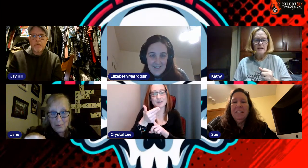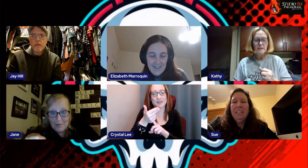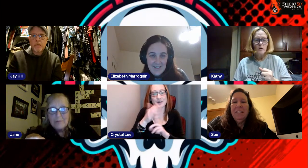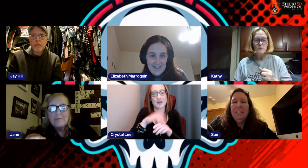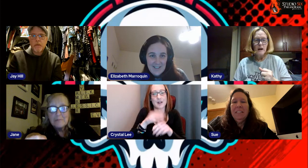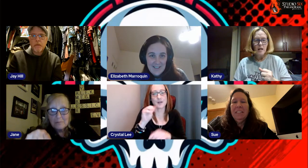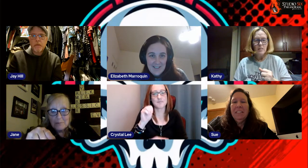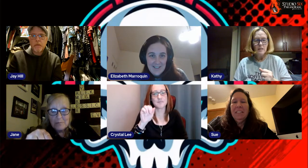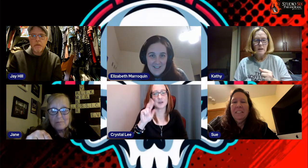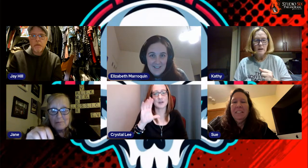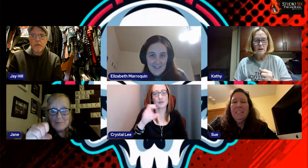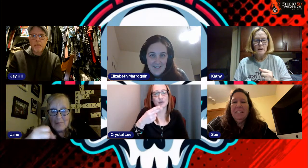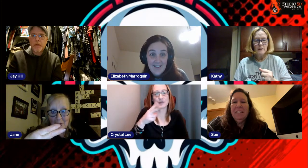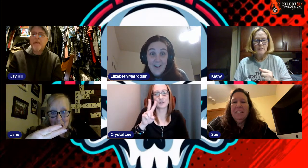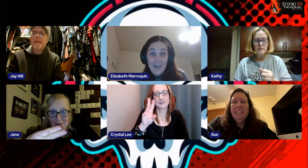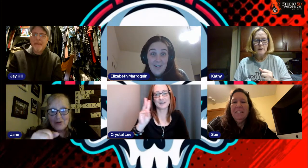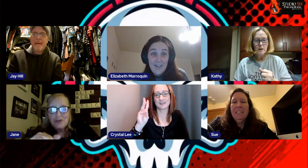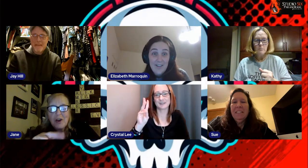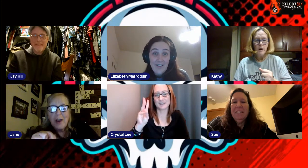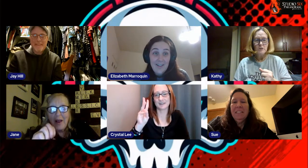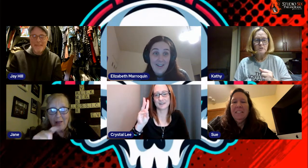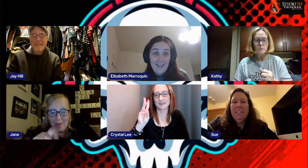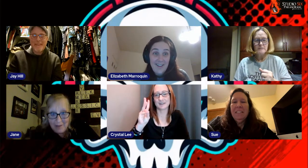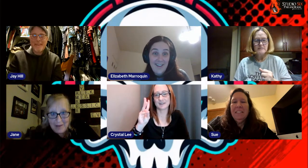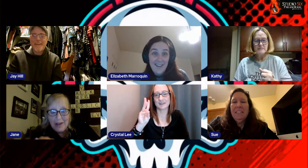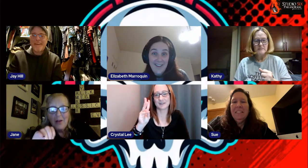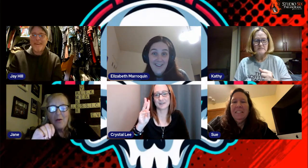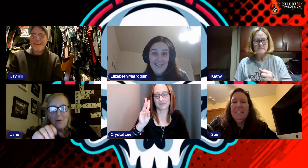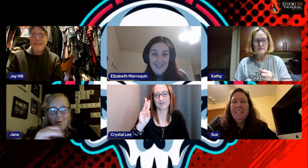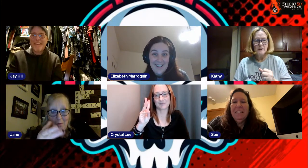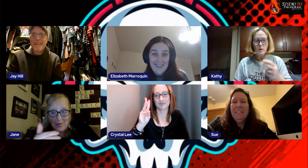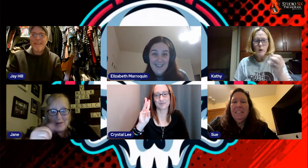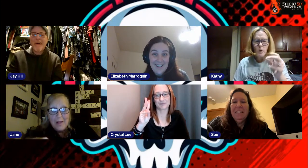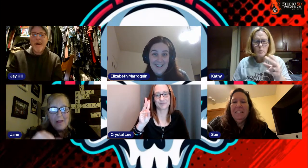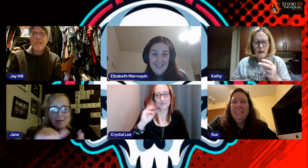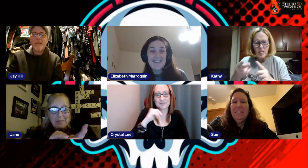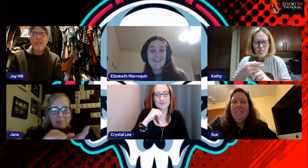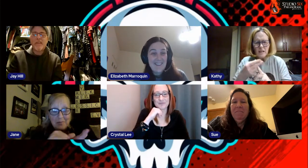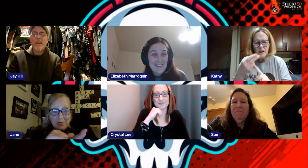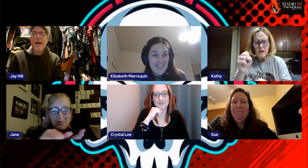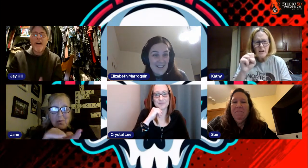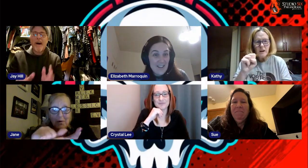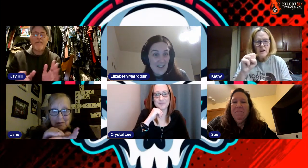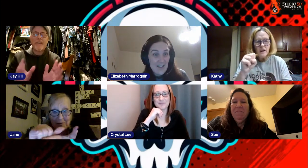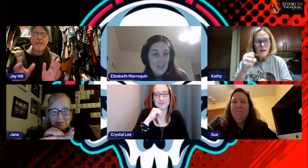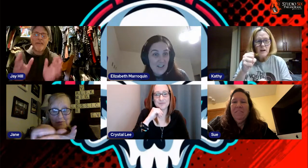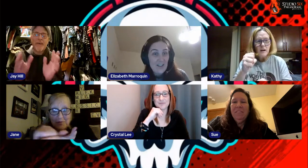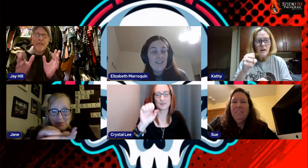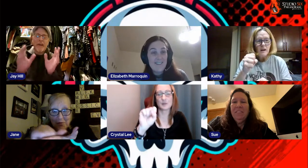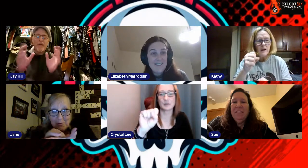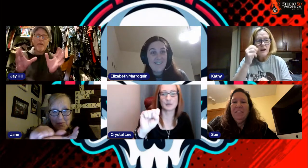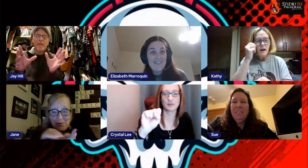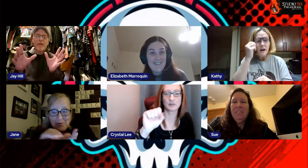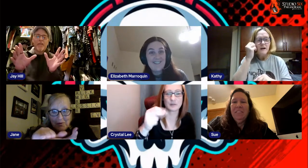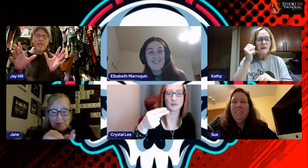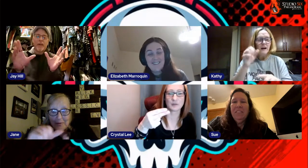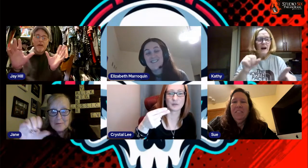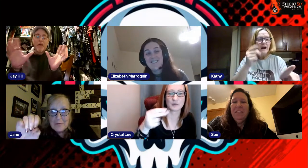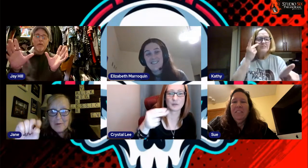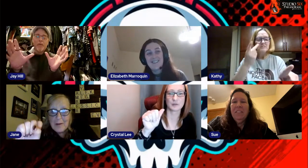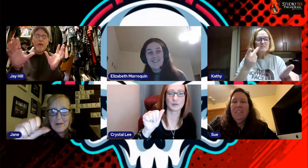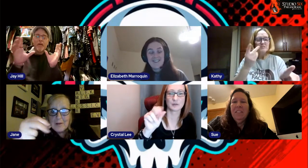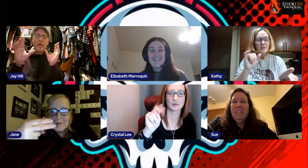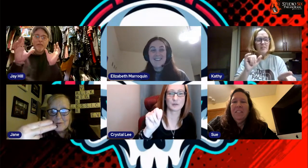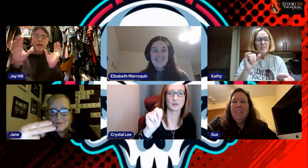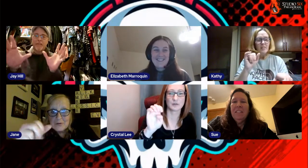At Cheney Hotel in March 26th. Well, hotel. I just saw an image of like